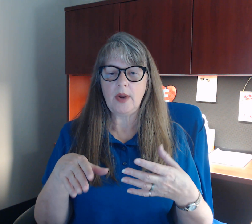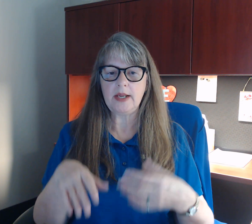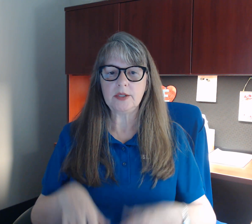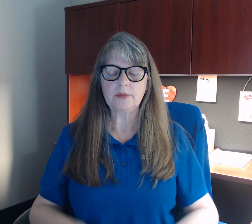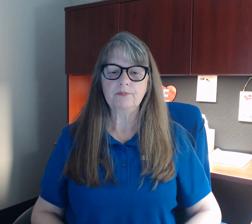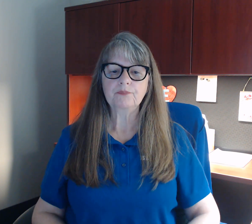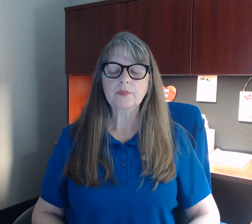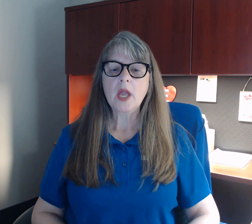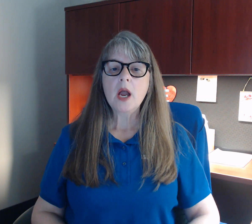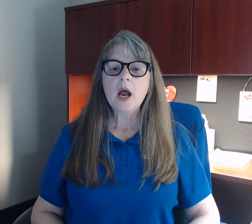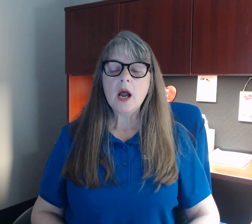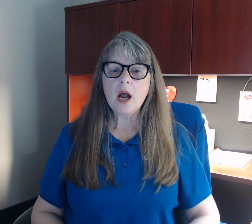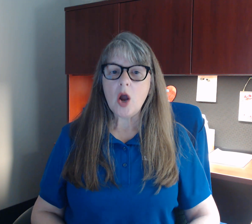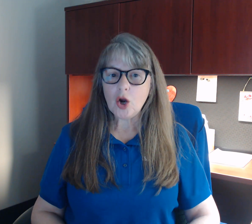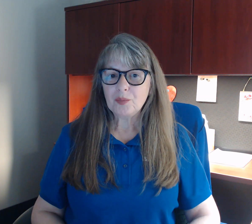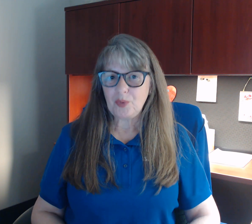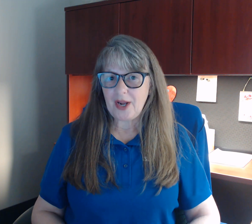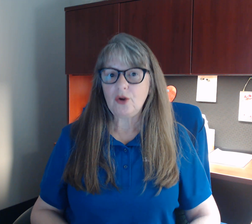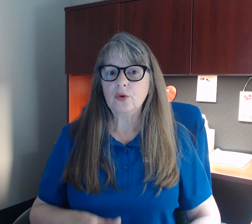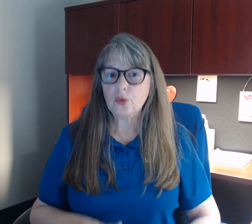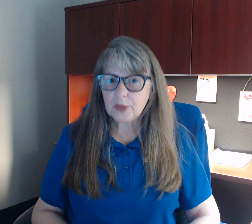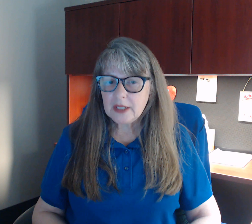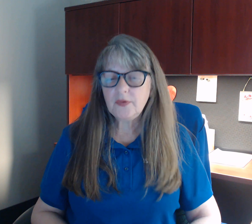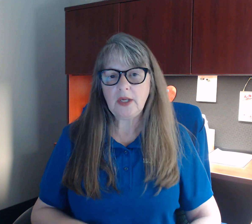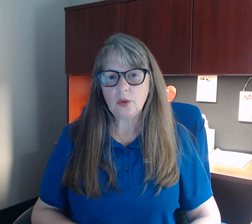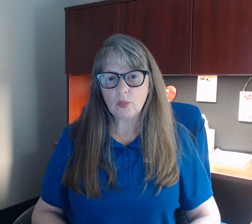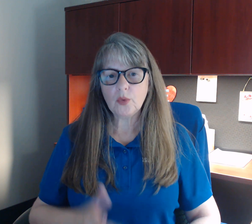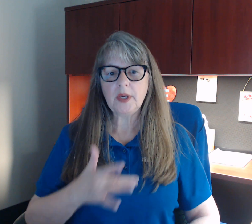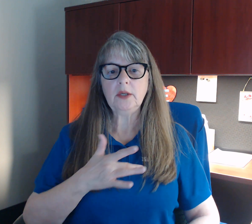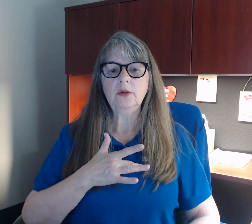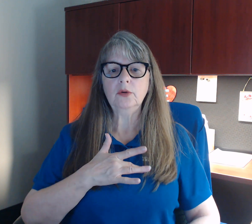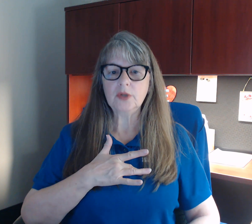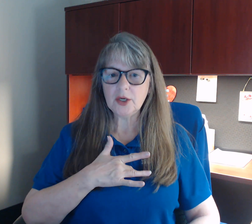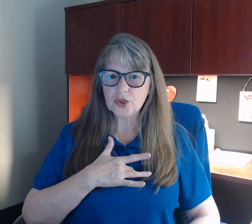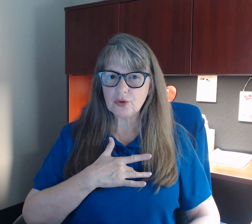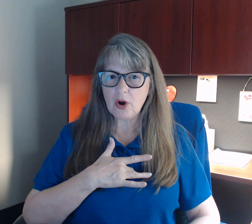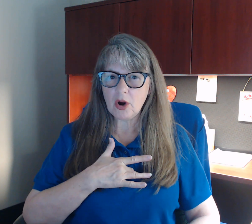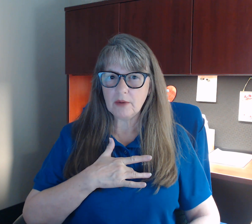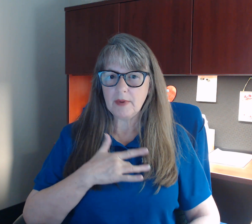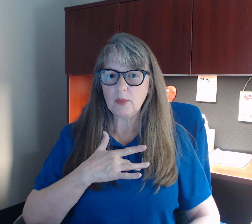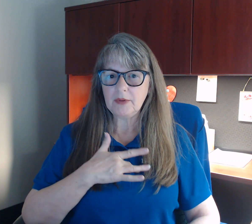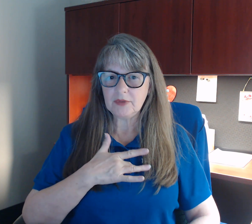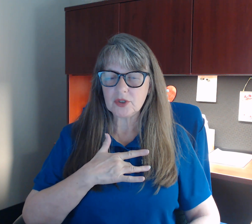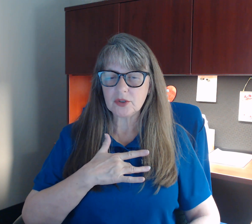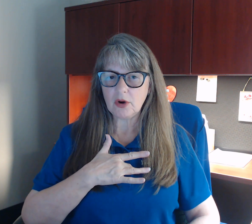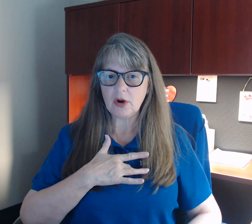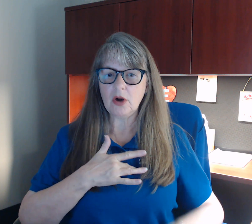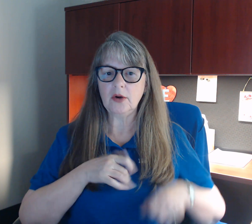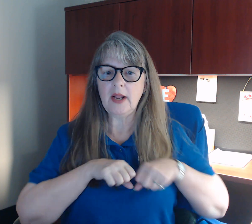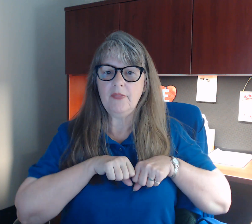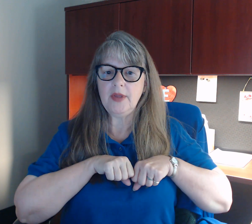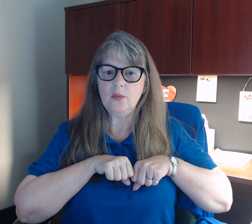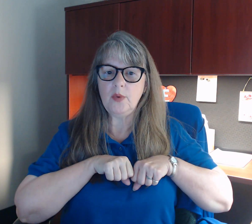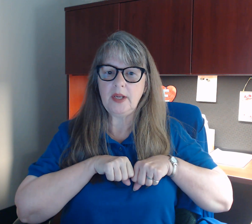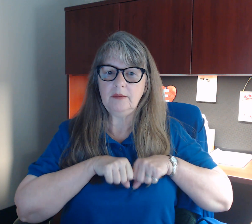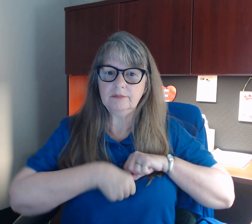ways. Heartbreak or grieving or mourning, you touch your heart. Remember, this is our heart, and then we